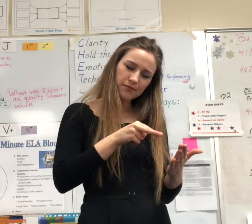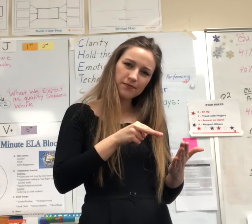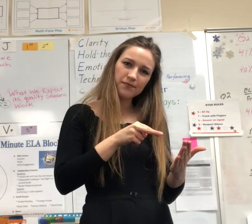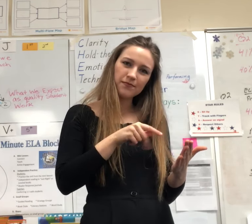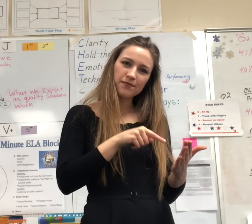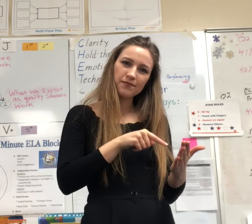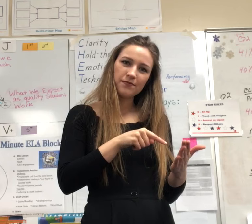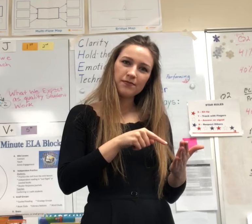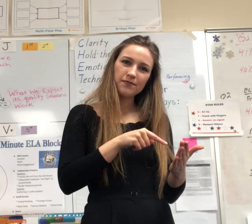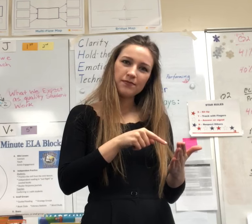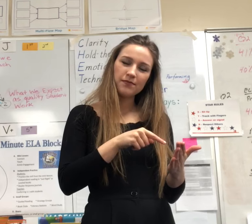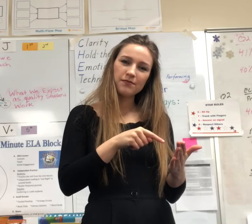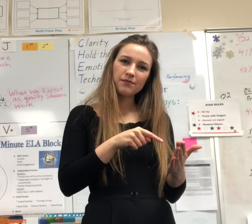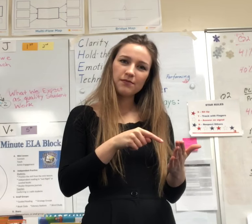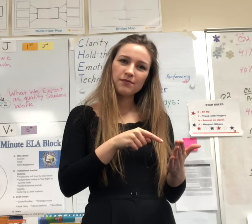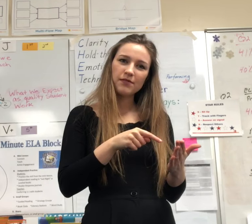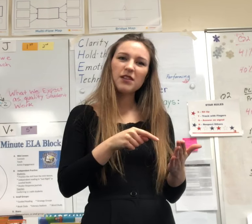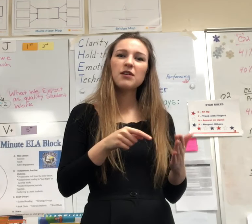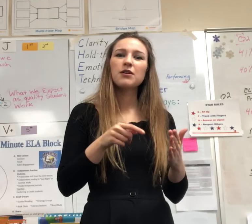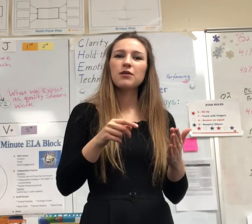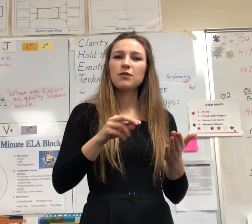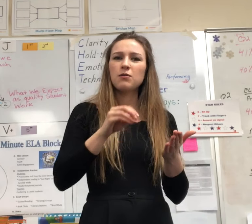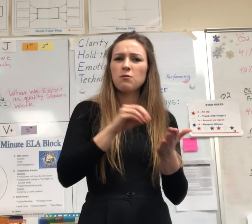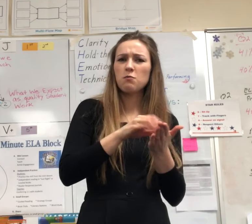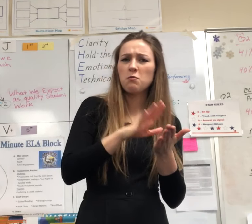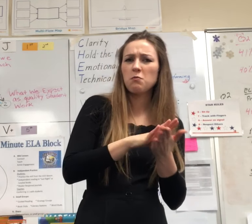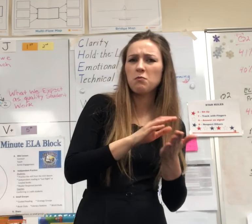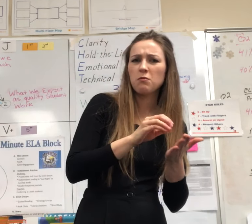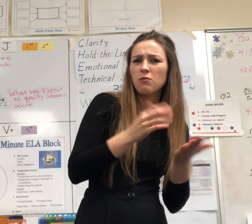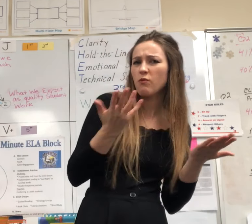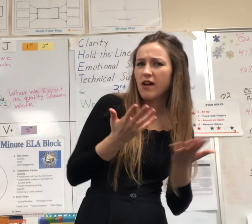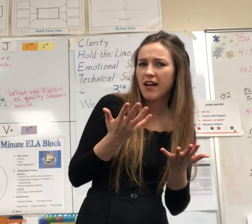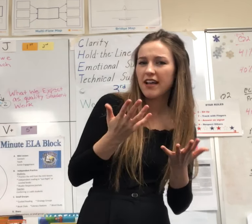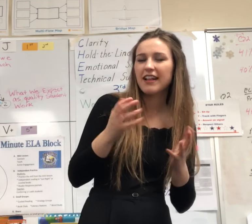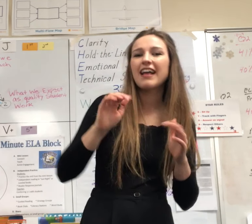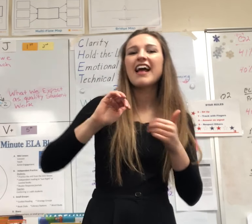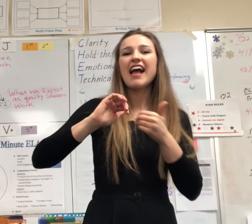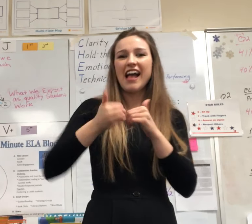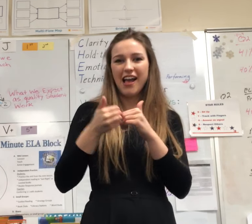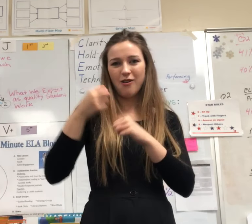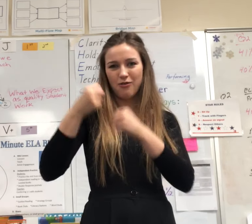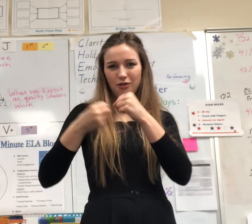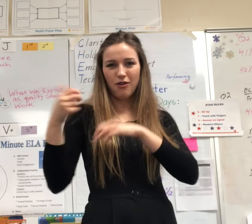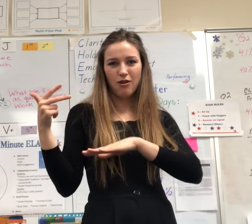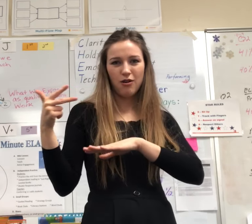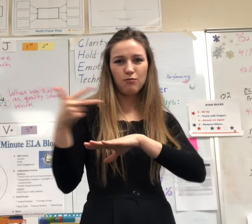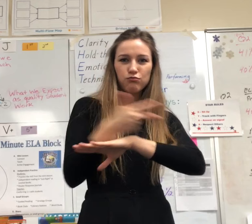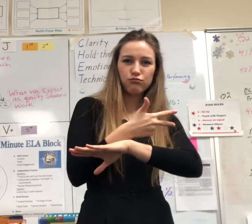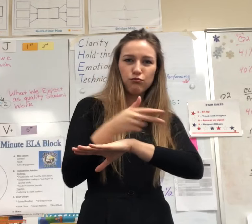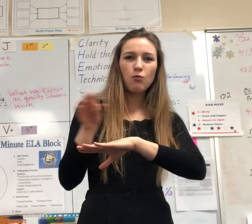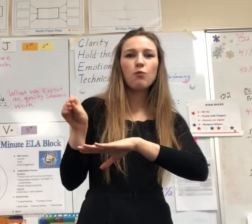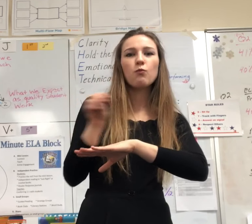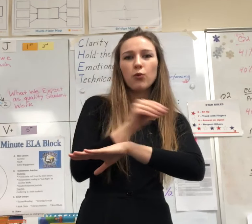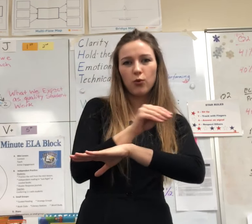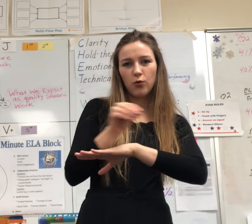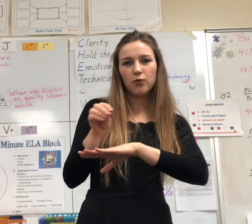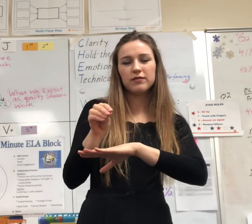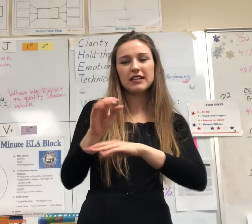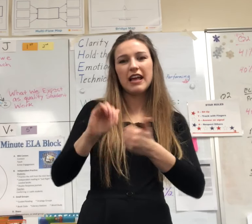We're recording how our vehicle moves. And we have 3 columns. One column, it says number